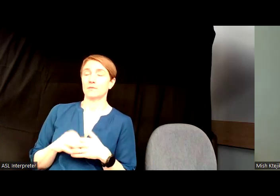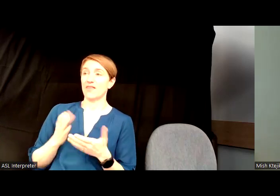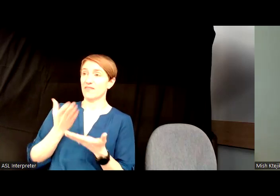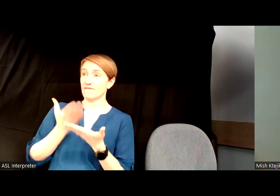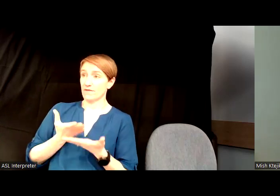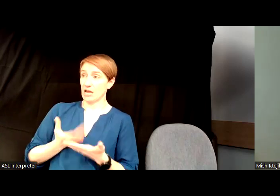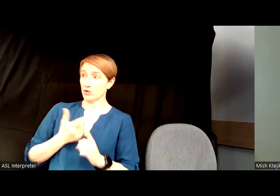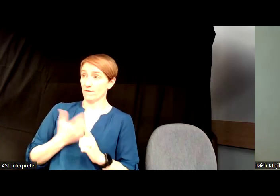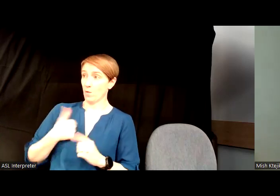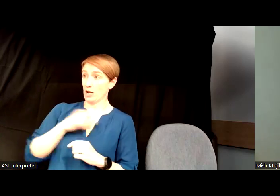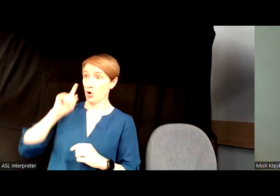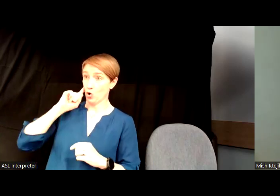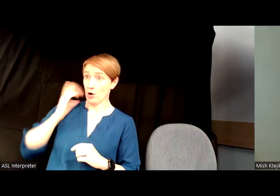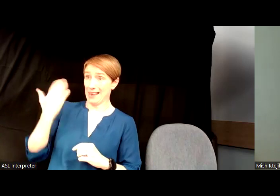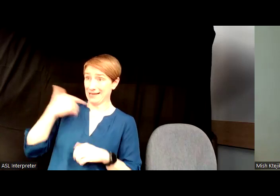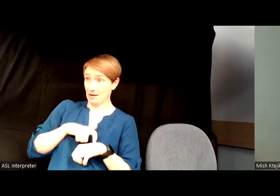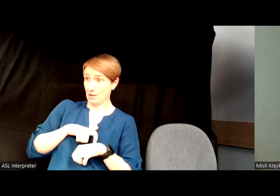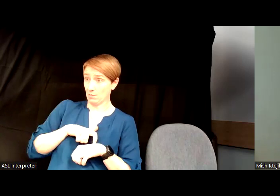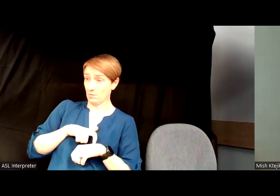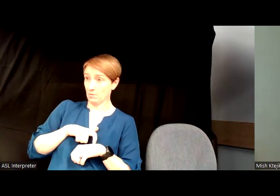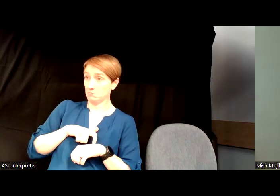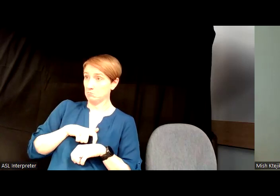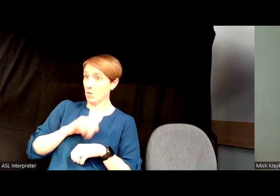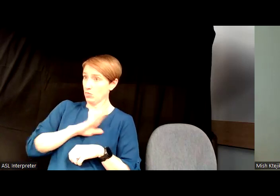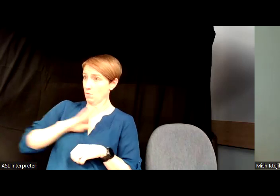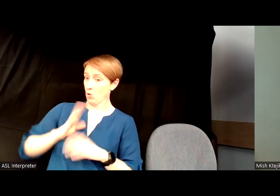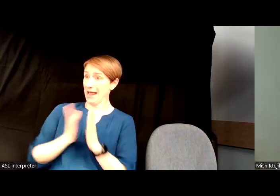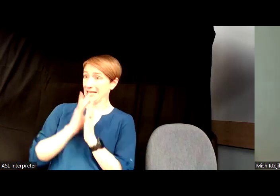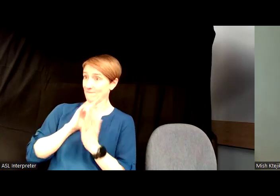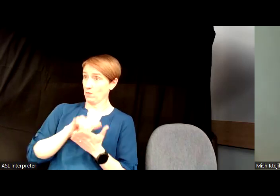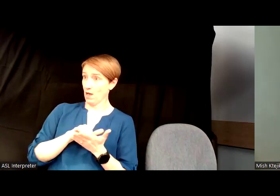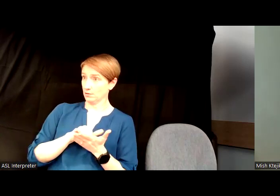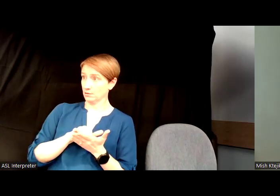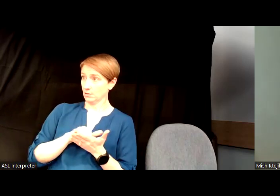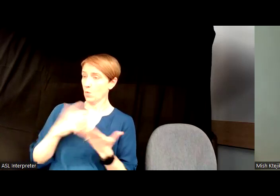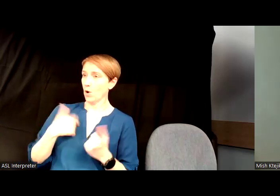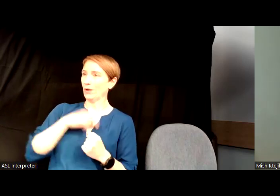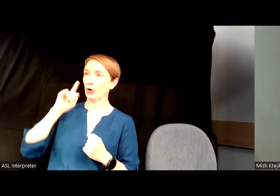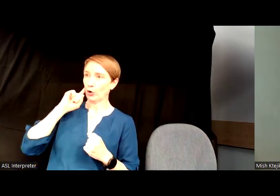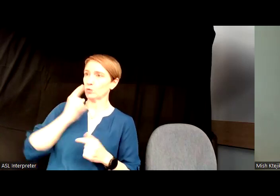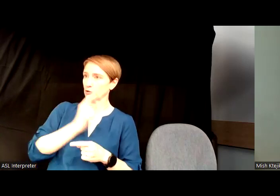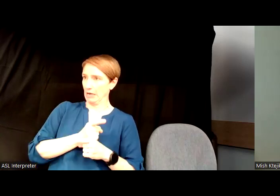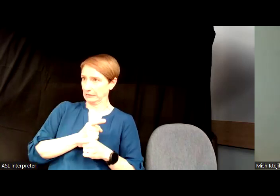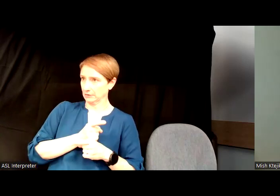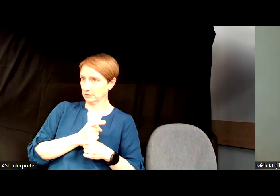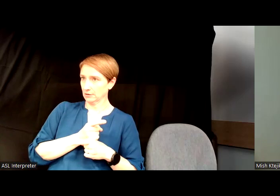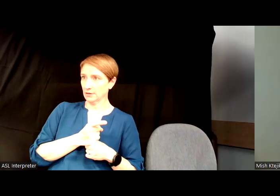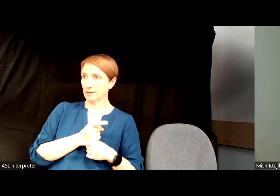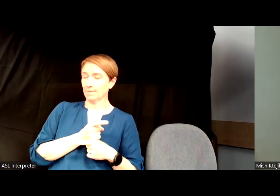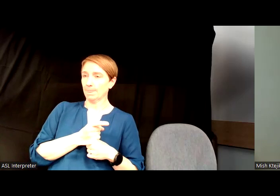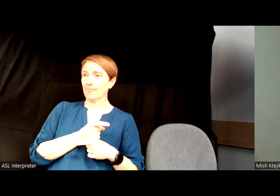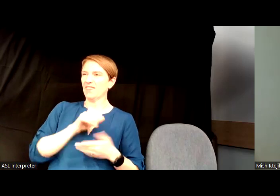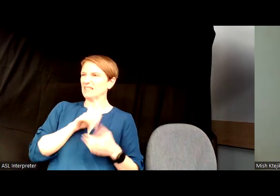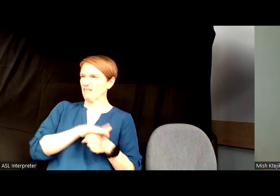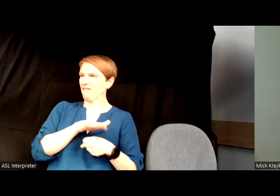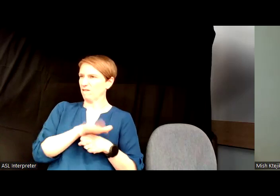verification from what we heard last time, that is what the board has asked for, that what we heard was correct, it would be